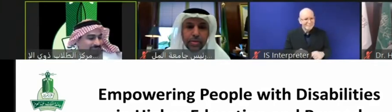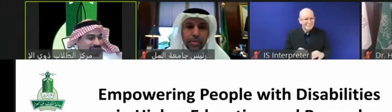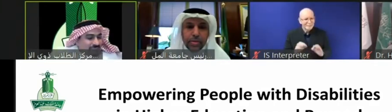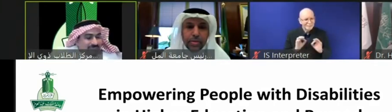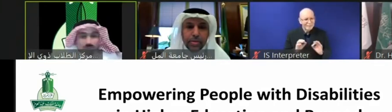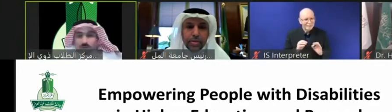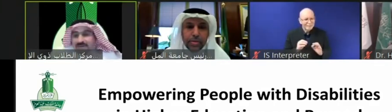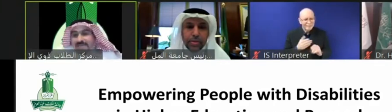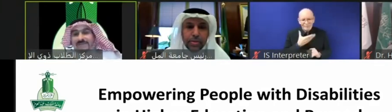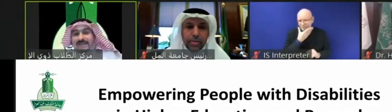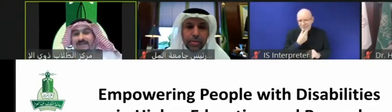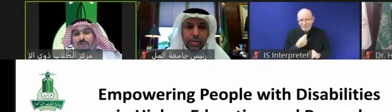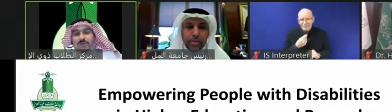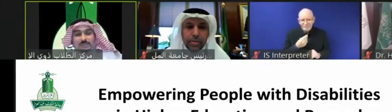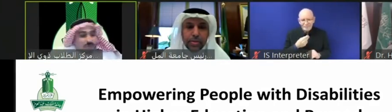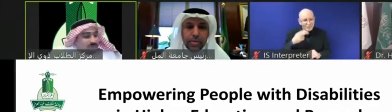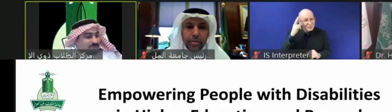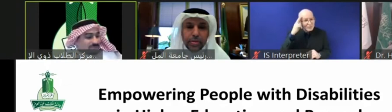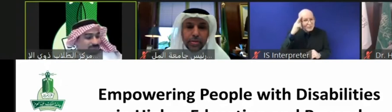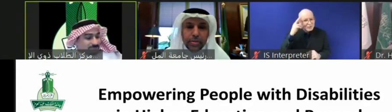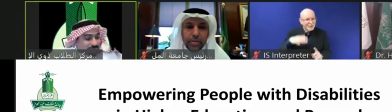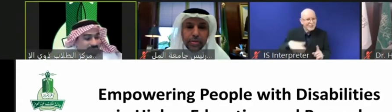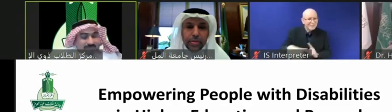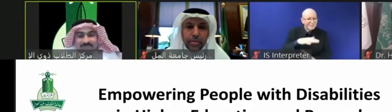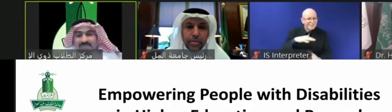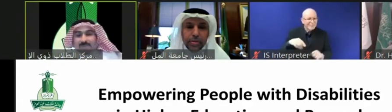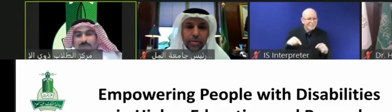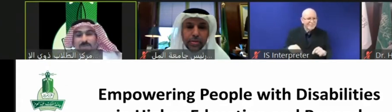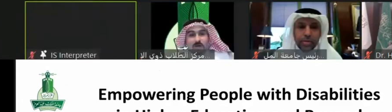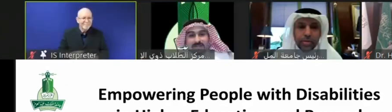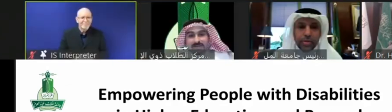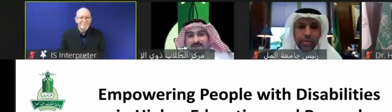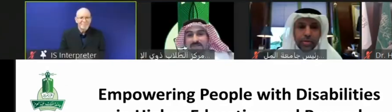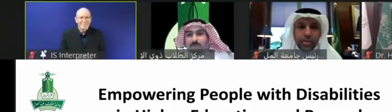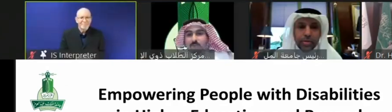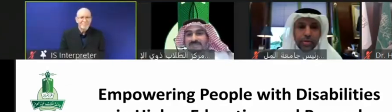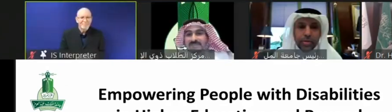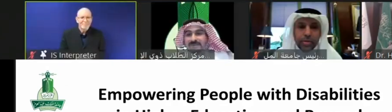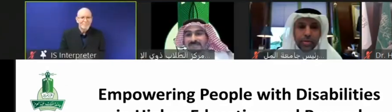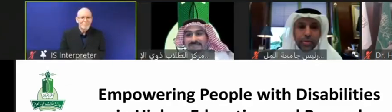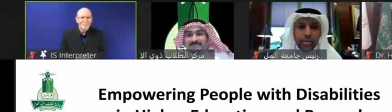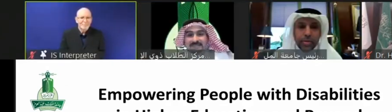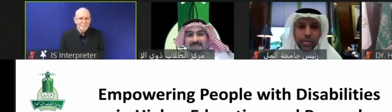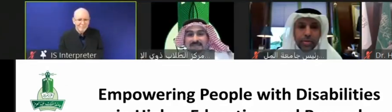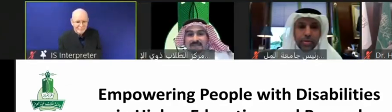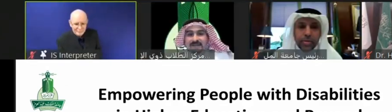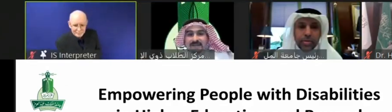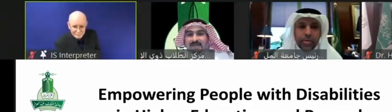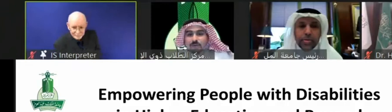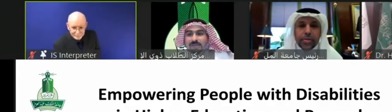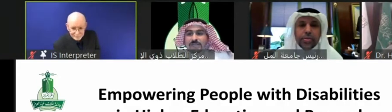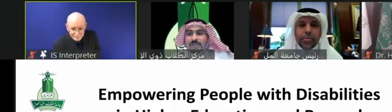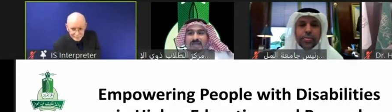This session is organized by King Abdulaziz University. It is about empowering people with disabilities in